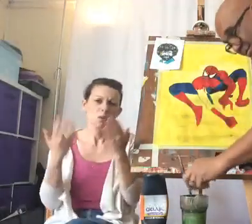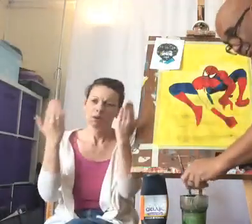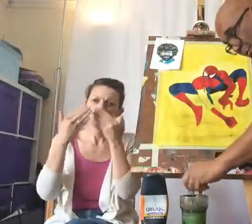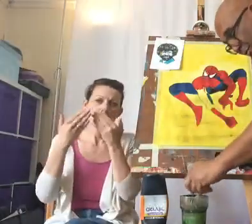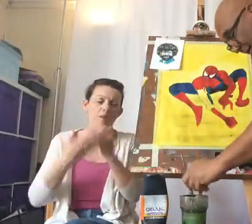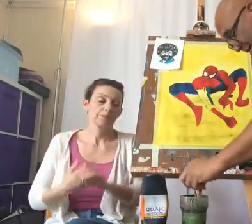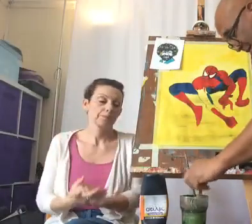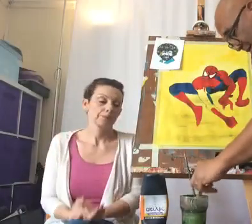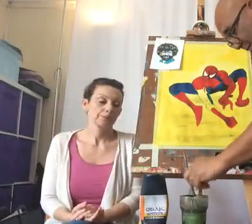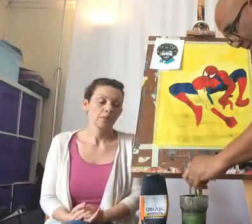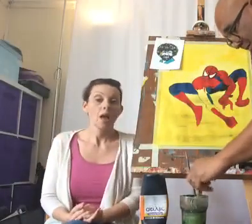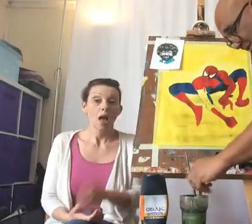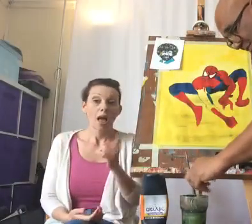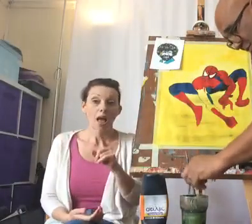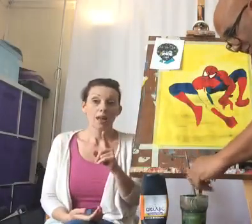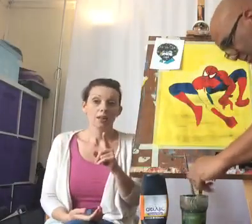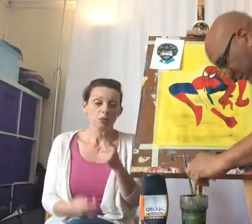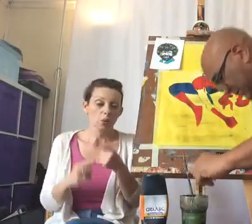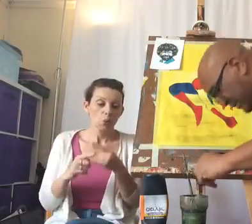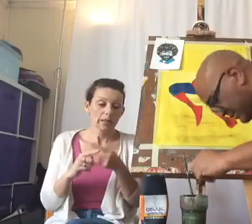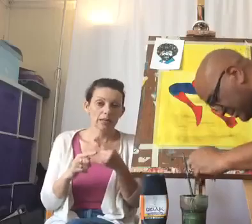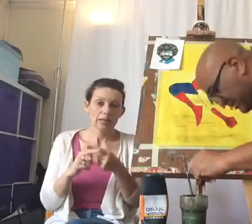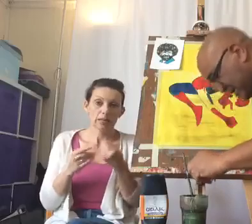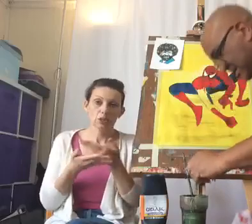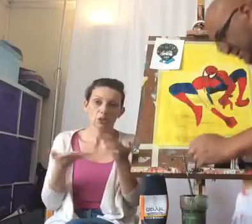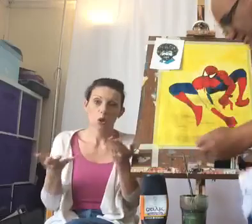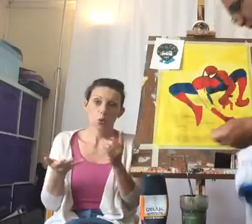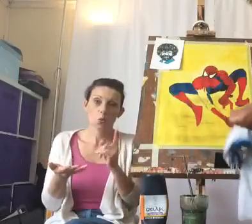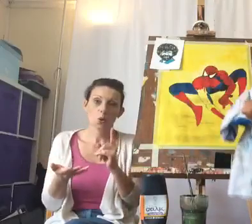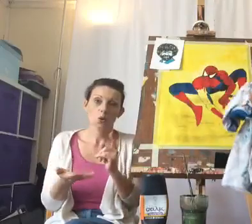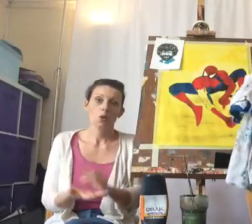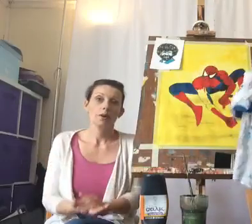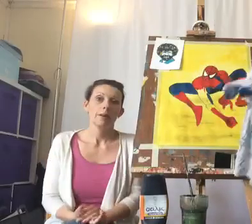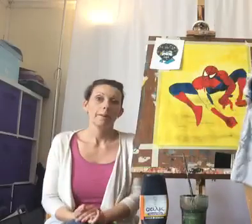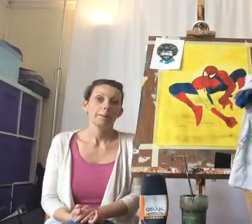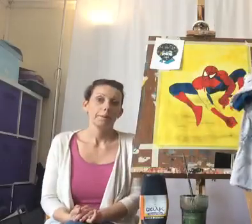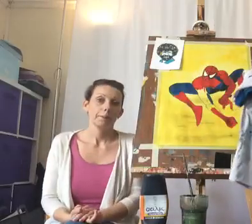And before we run out of time, I'll just show you a